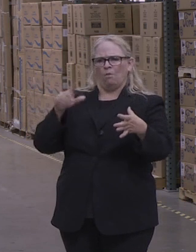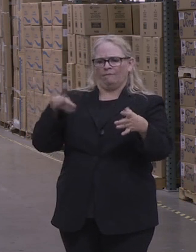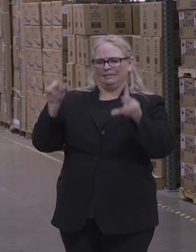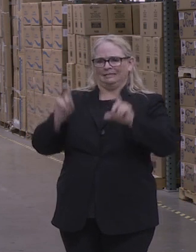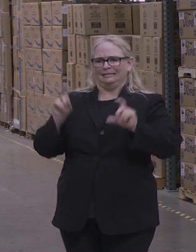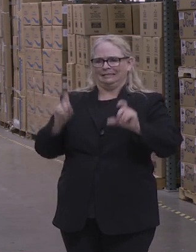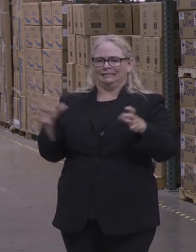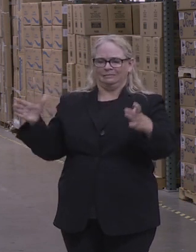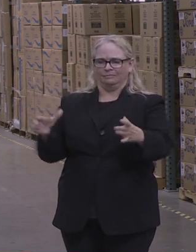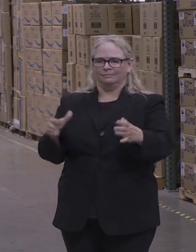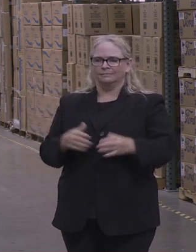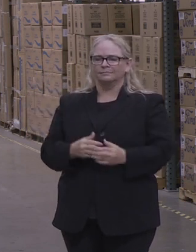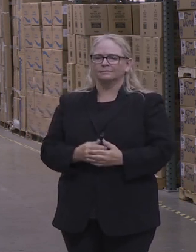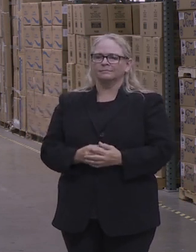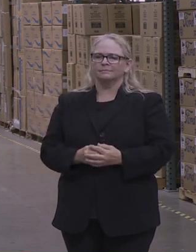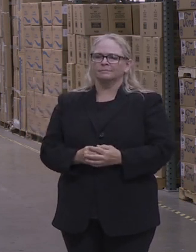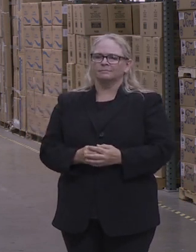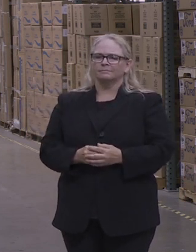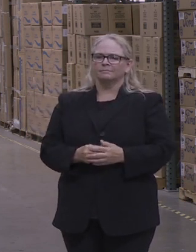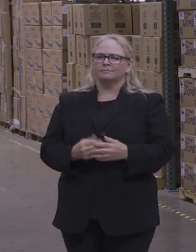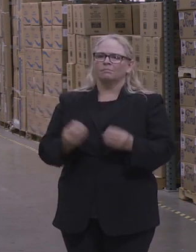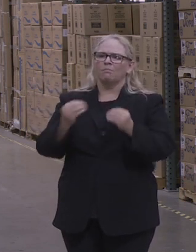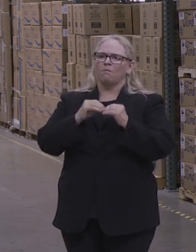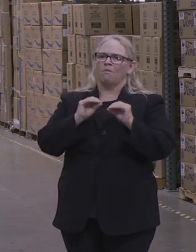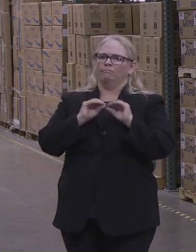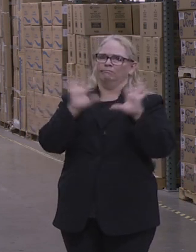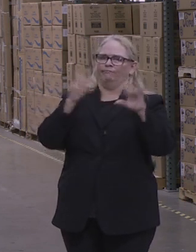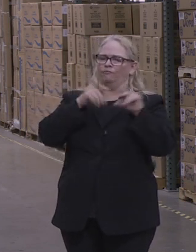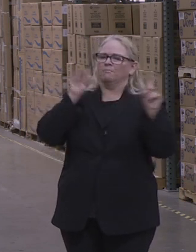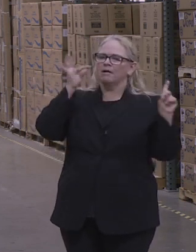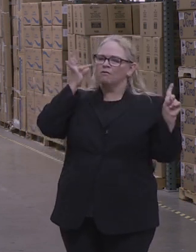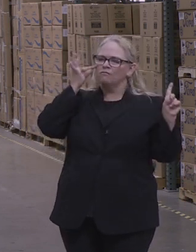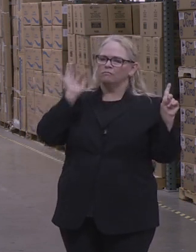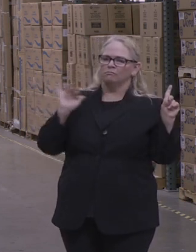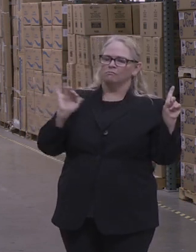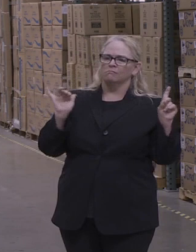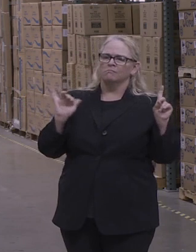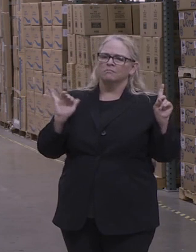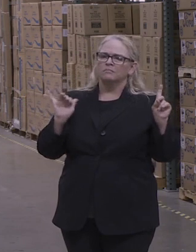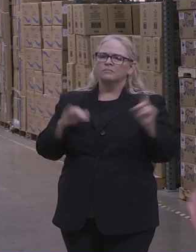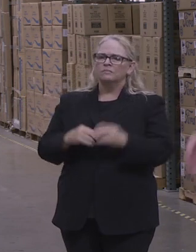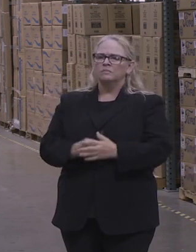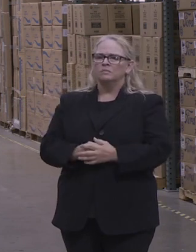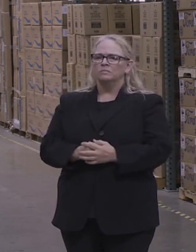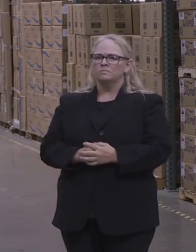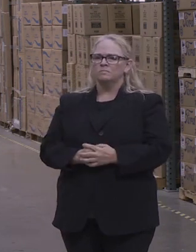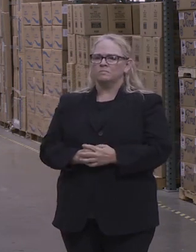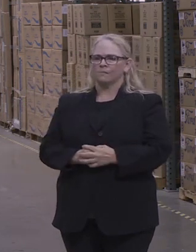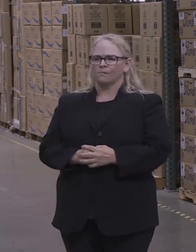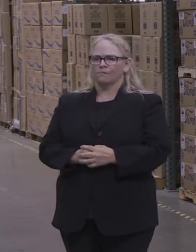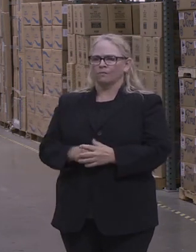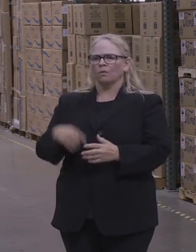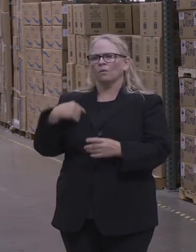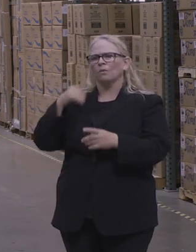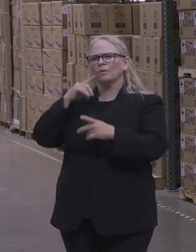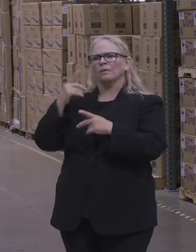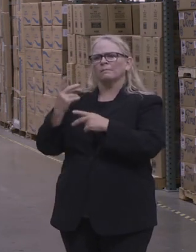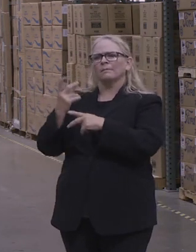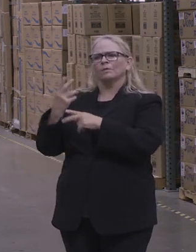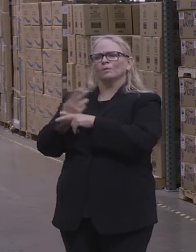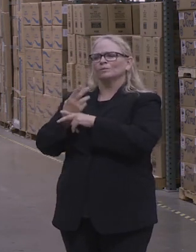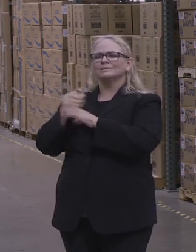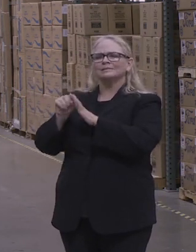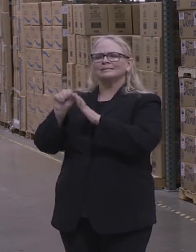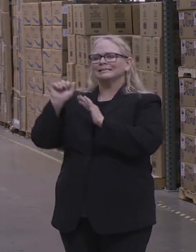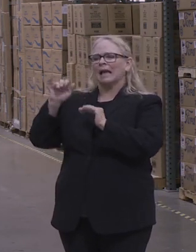came Monday from our federal partners. That's a space where we'll be able to sample more individuals, be able to test